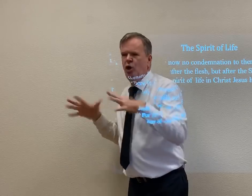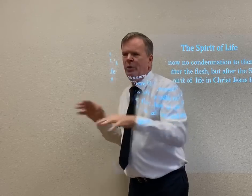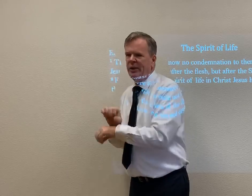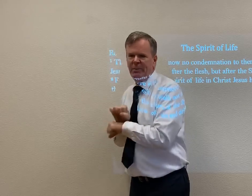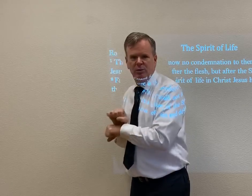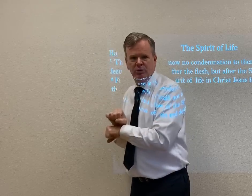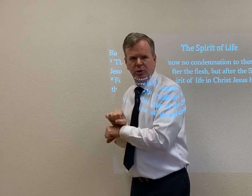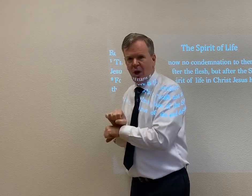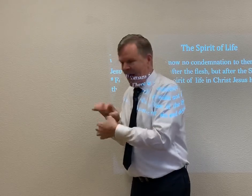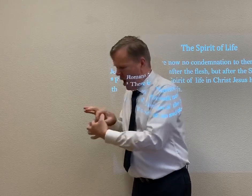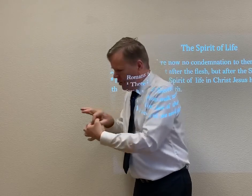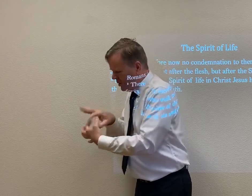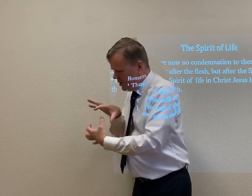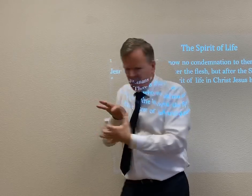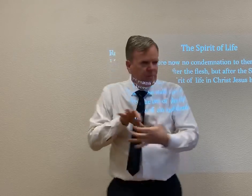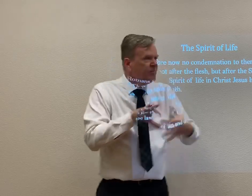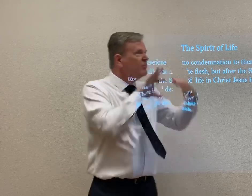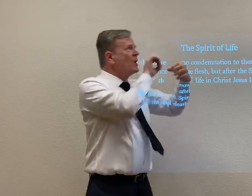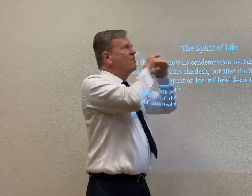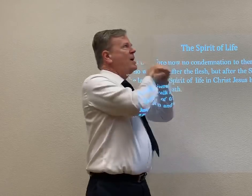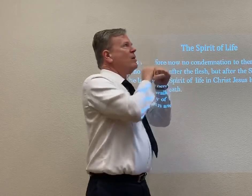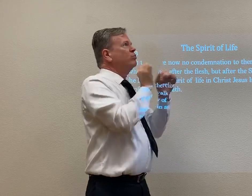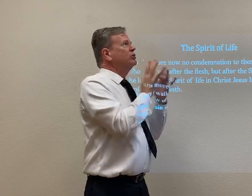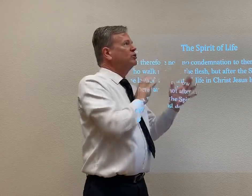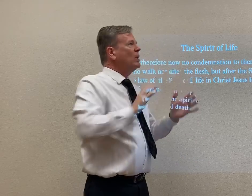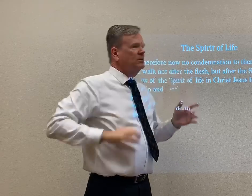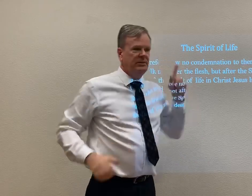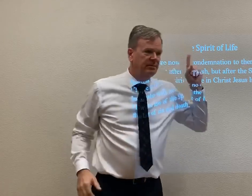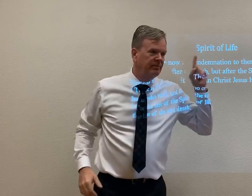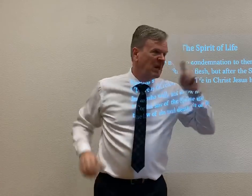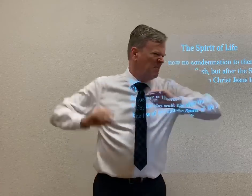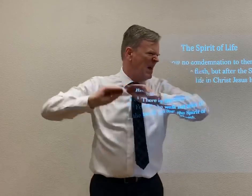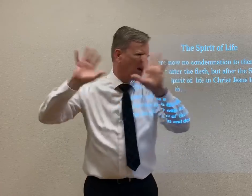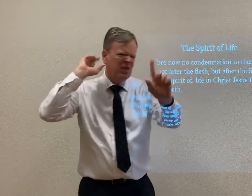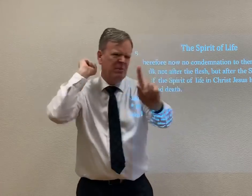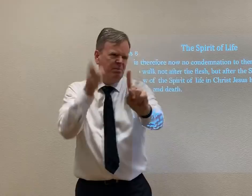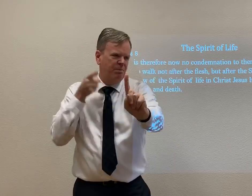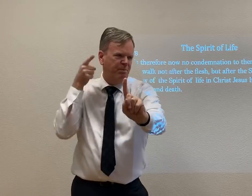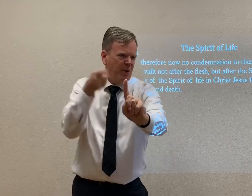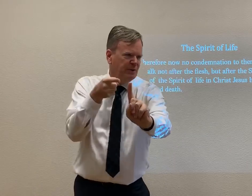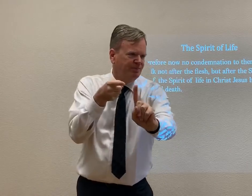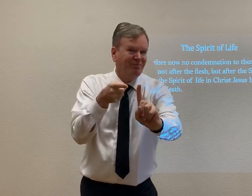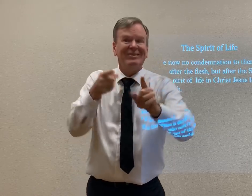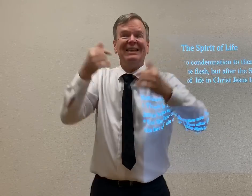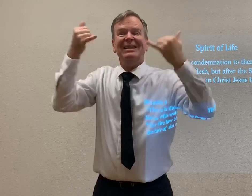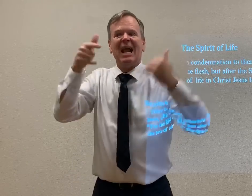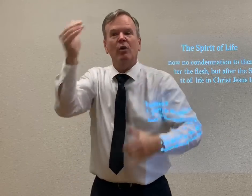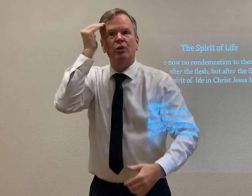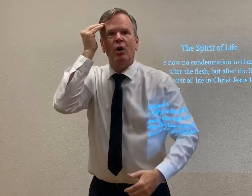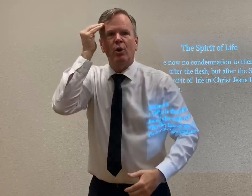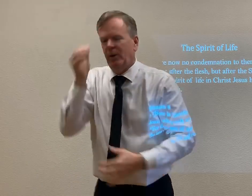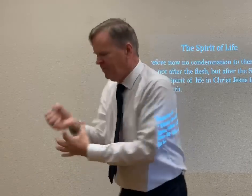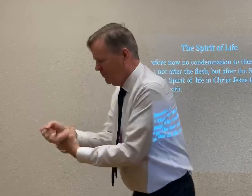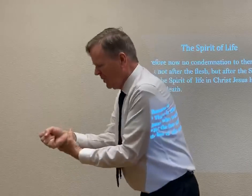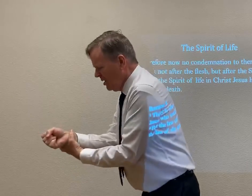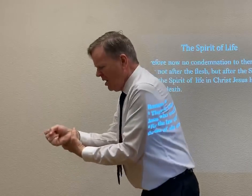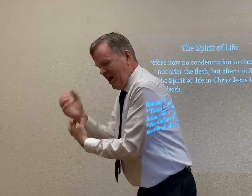know, people are bound to this world because of what this world has to offer. But we need to instead be bound to Jesus Christ. We need to let go of what this world has to offer. And I like that